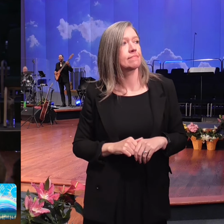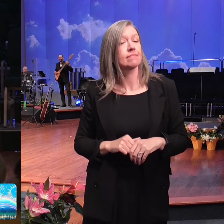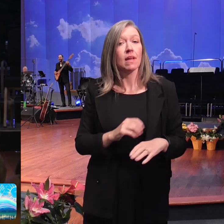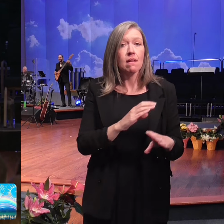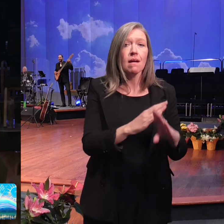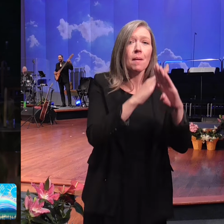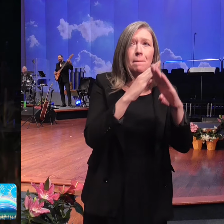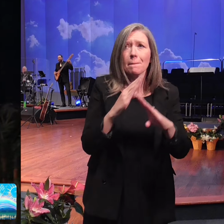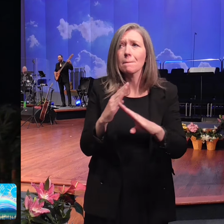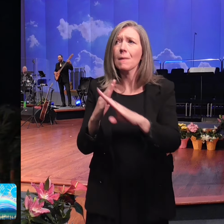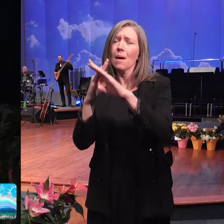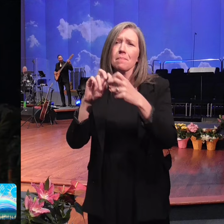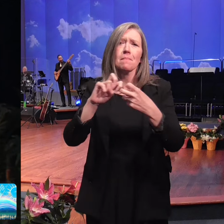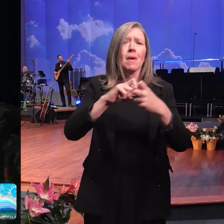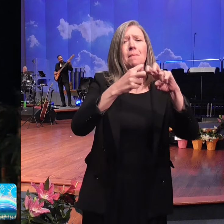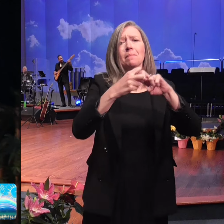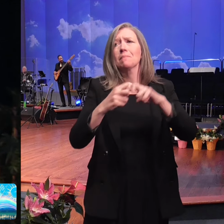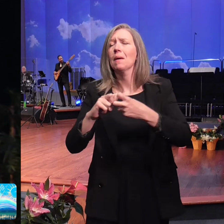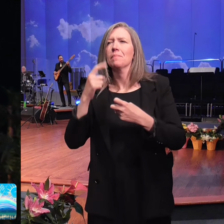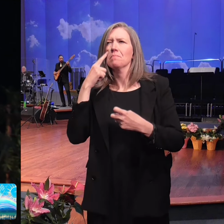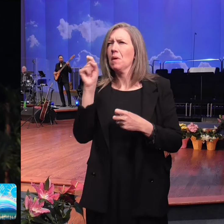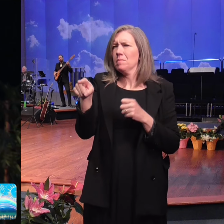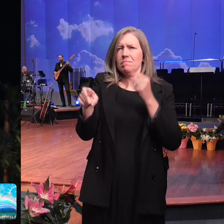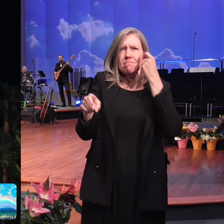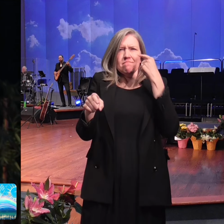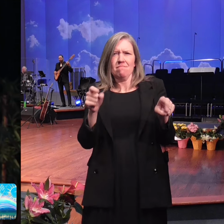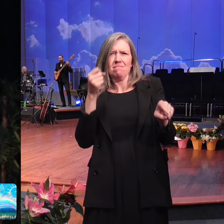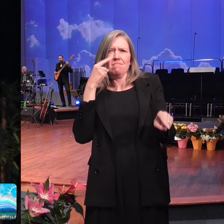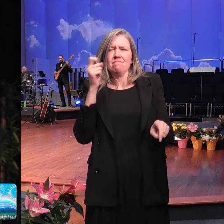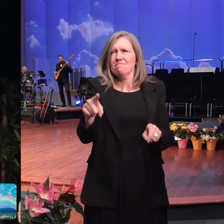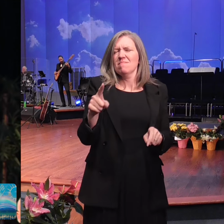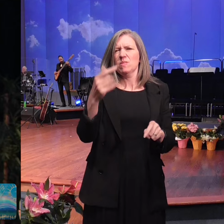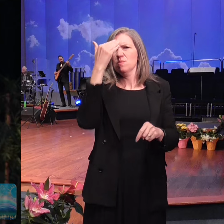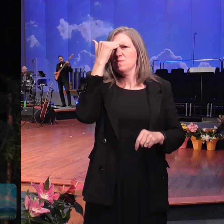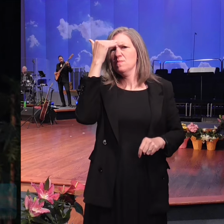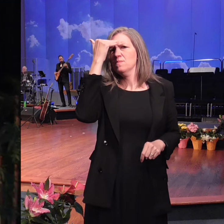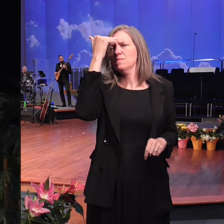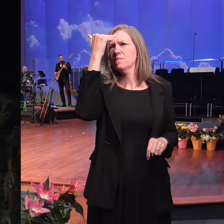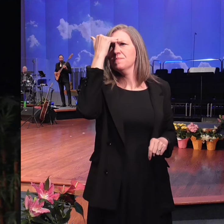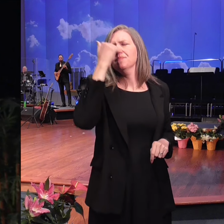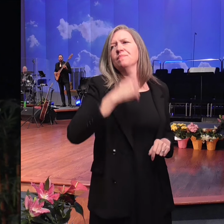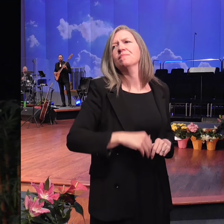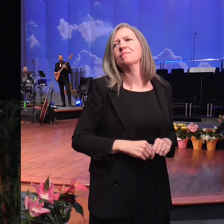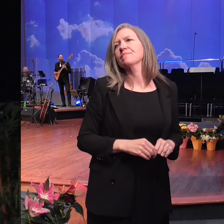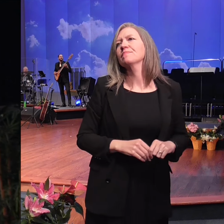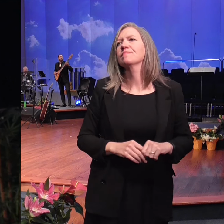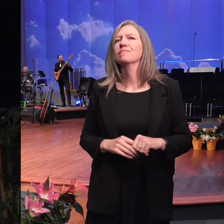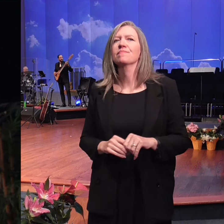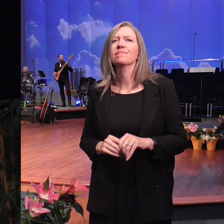I can see all obstacles in my way.